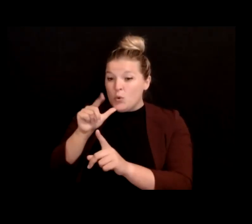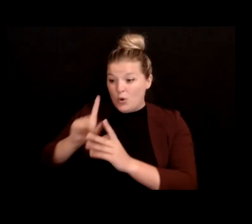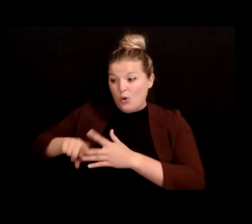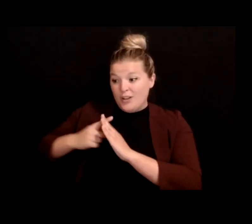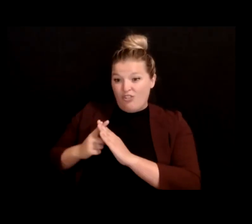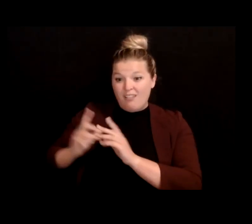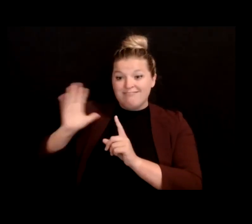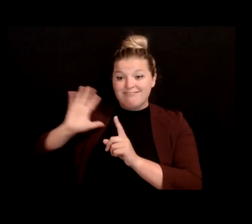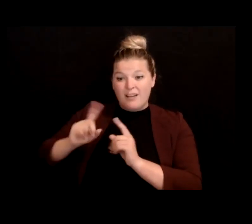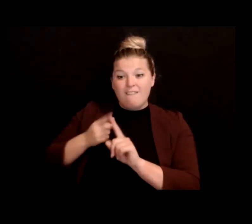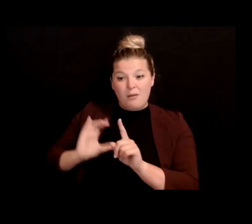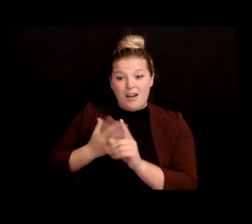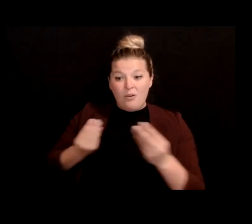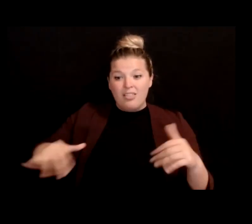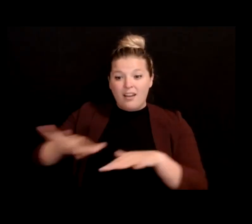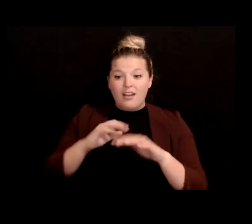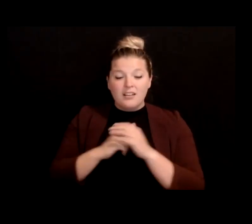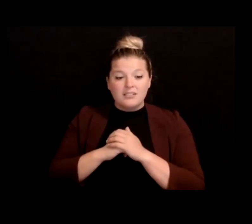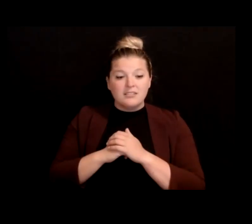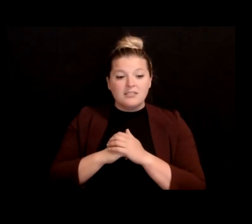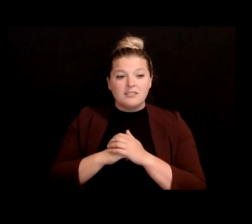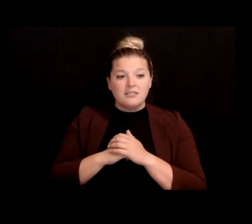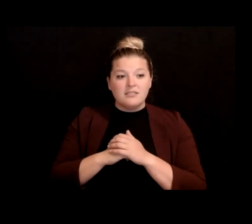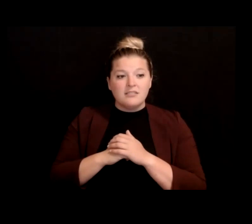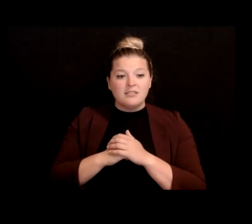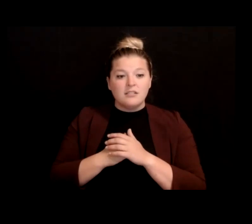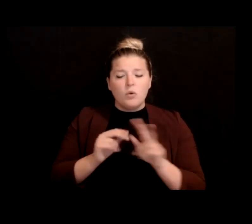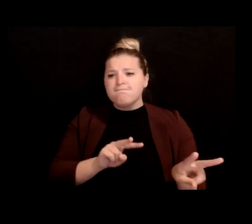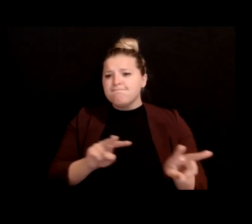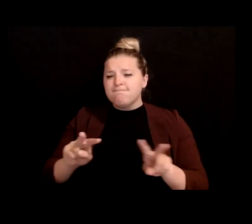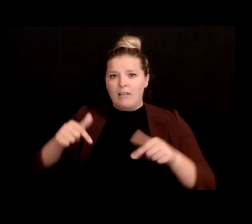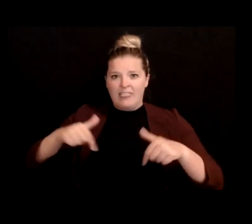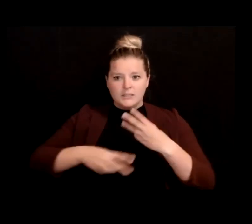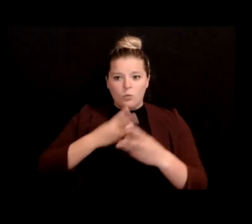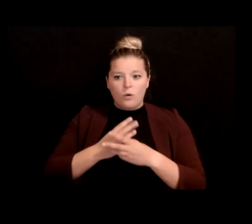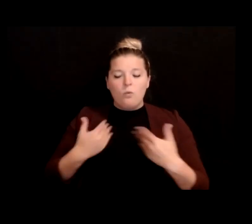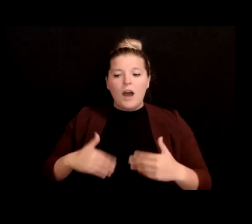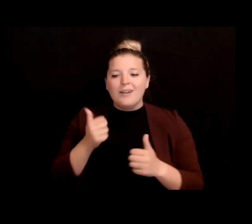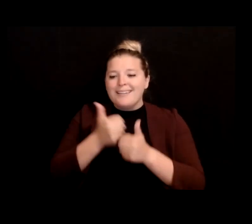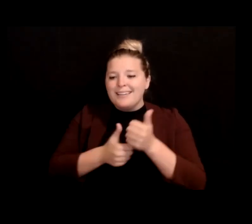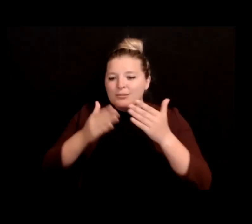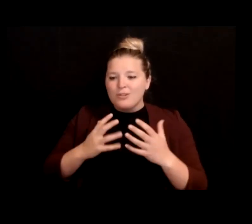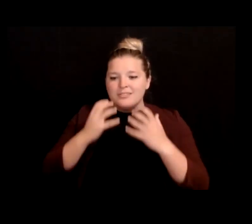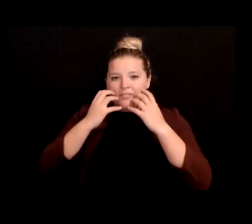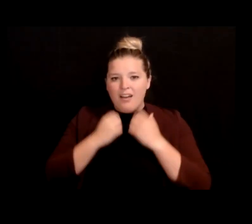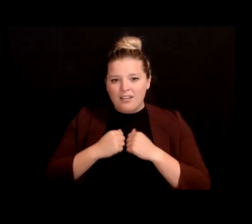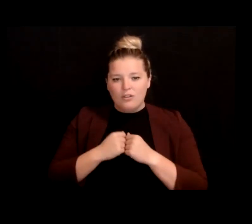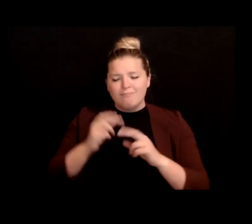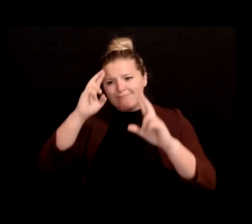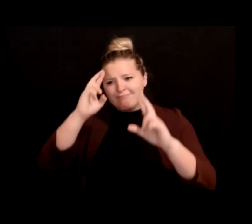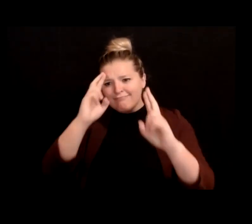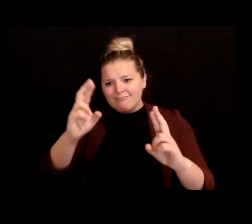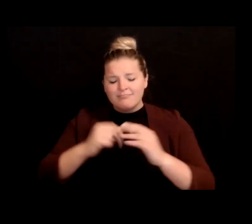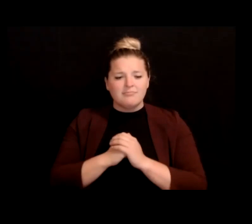live and work. In the world in which we are valued, the world in which the violence that we work on now, the violence